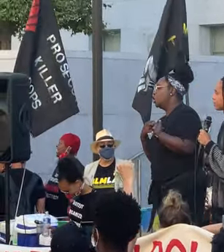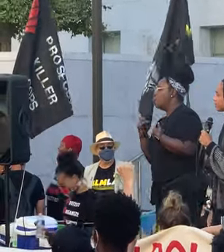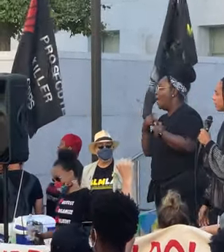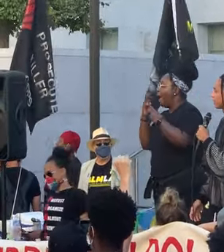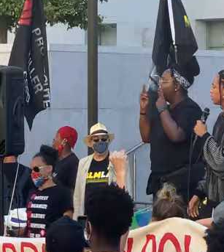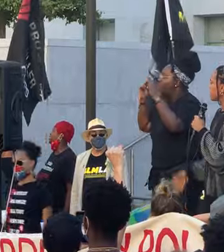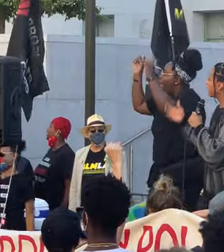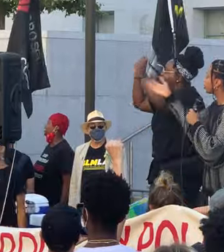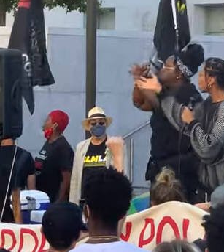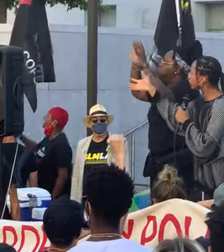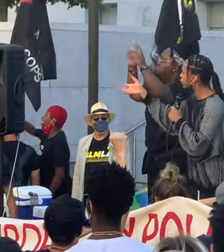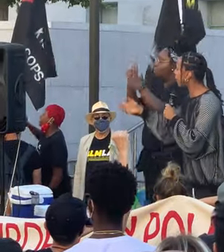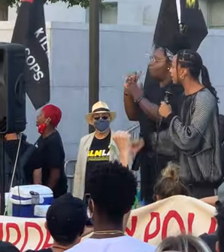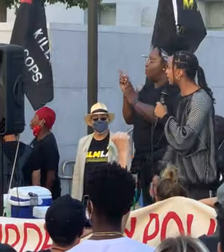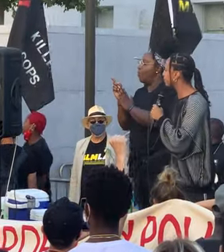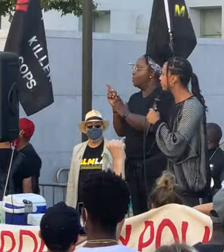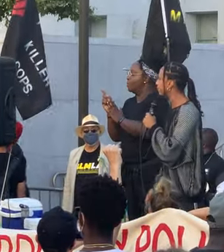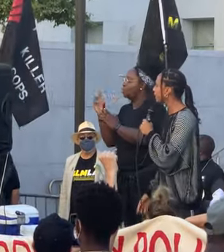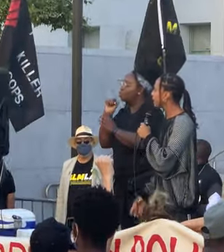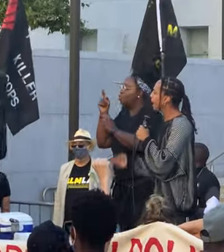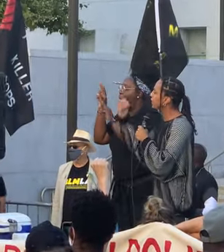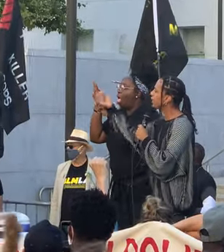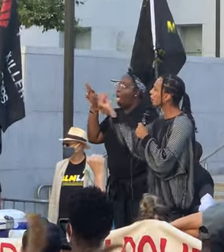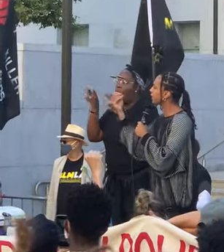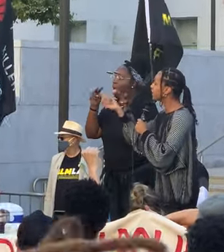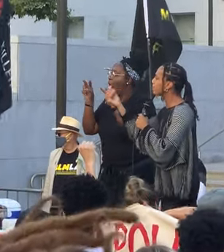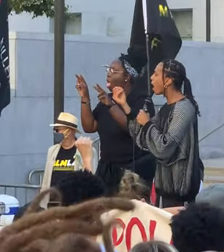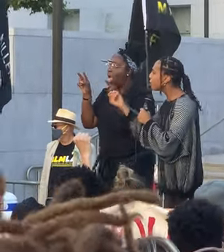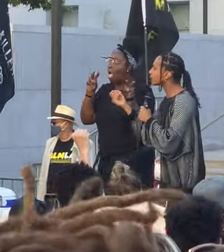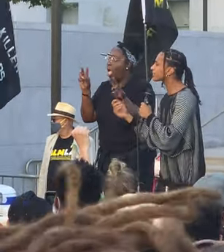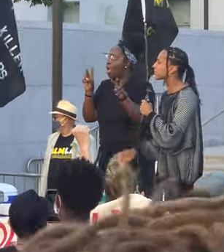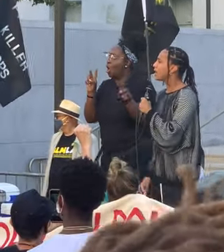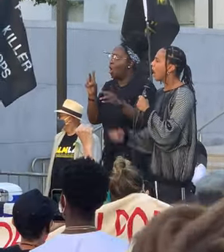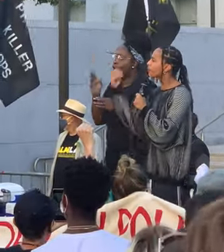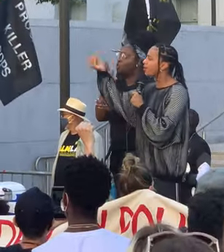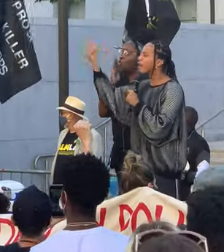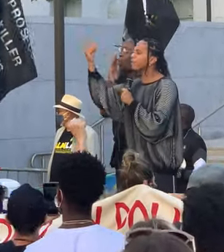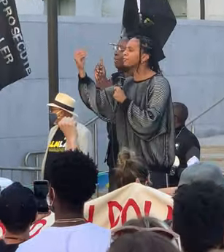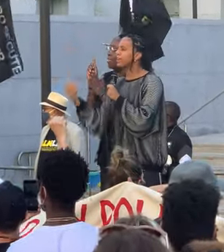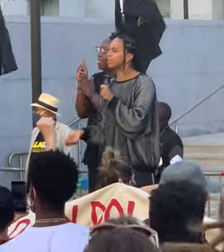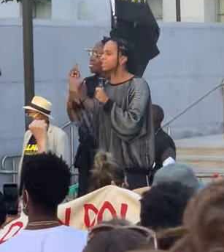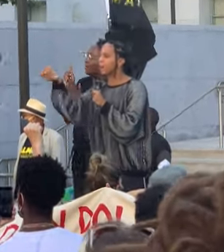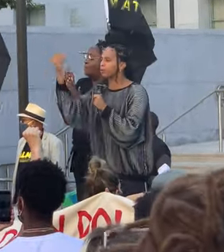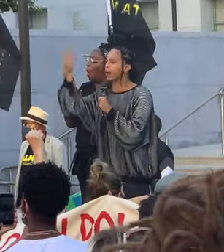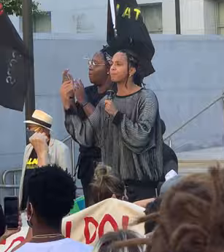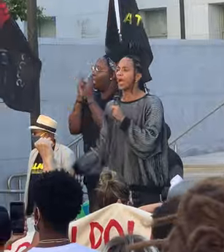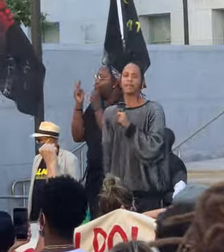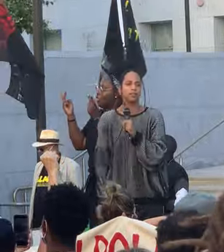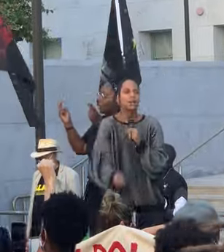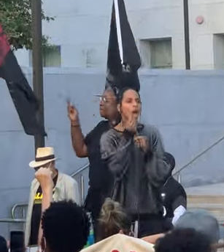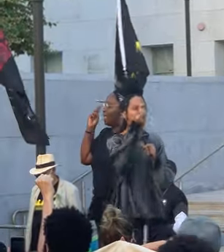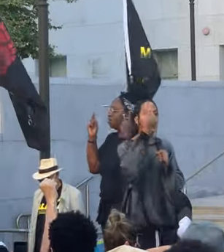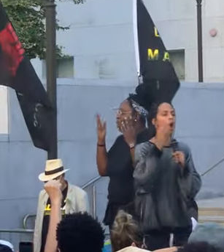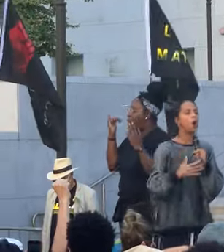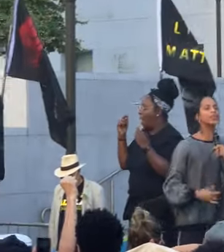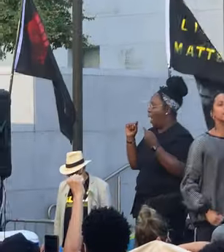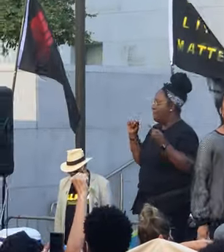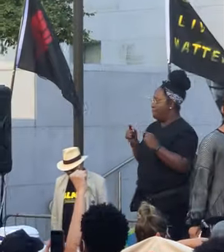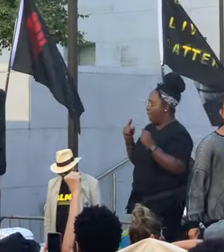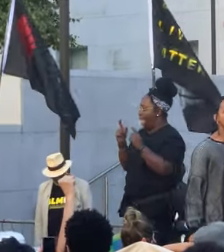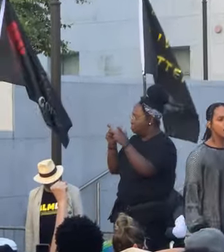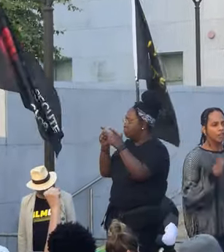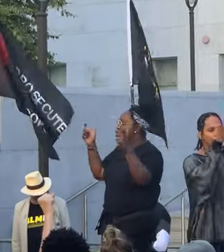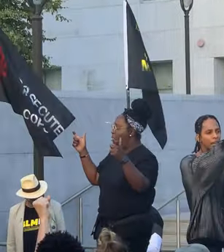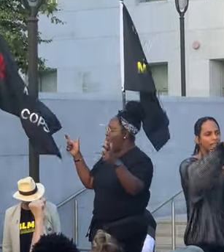moment. And do not shrink. And know that in the moments of great reflection comes great pain. And we're going to hold